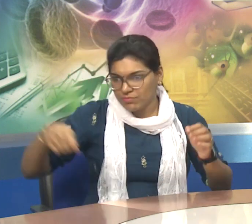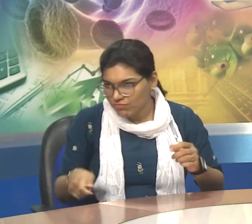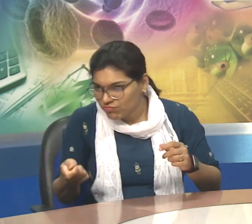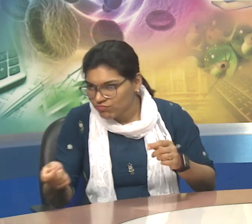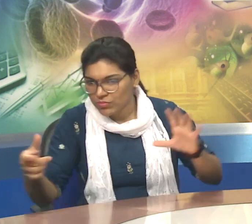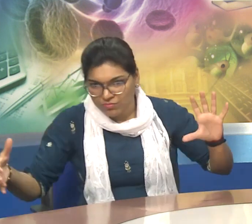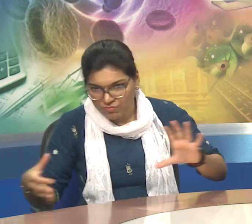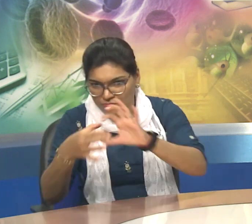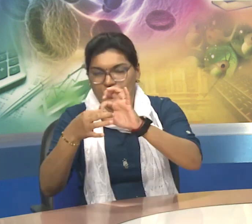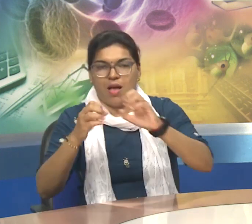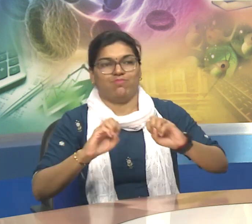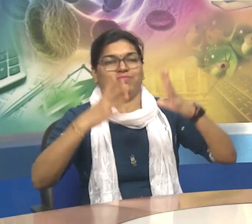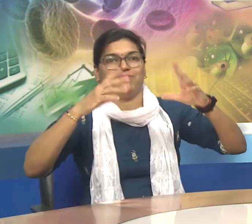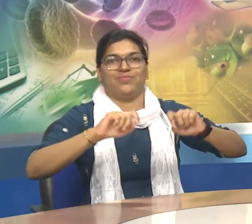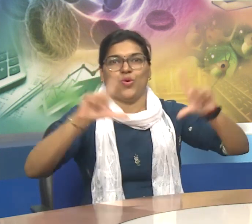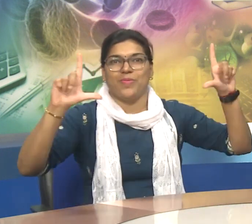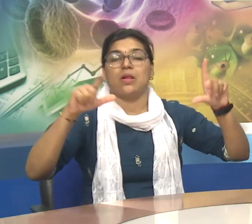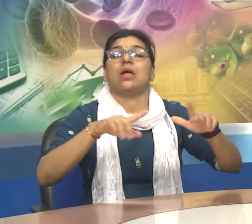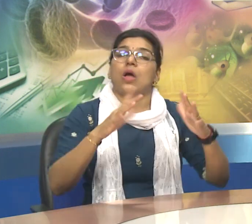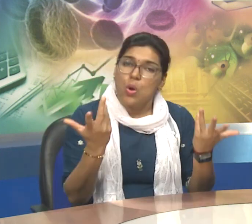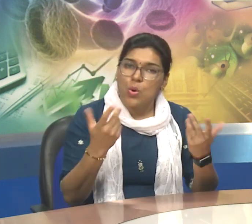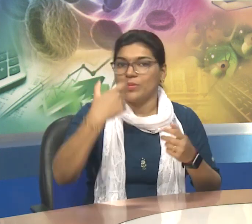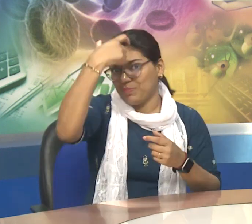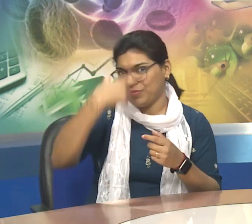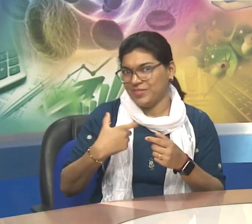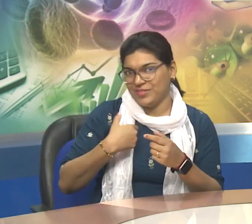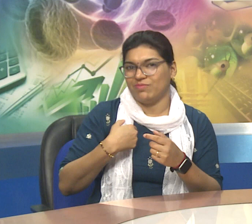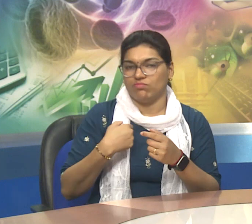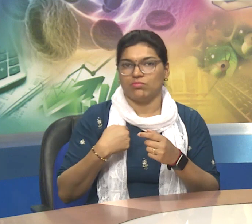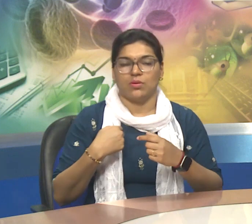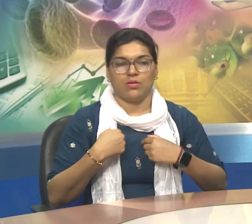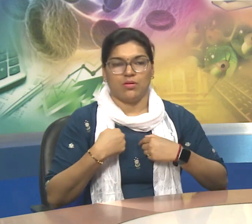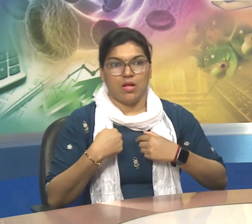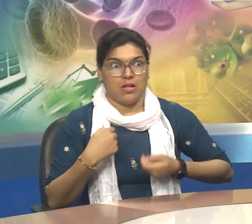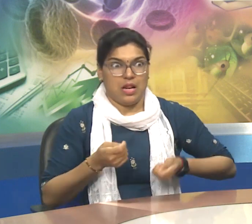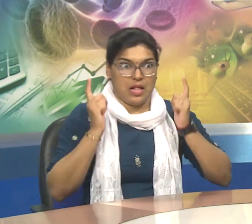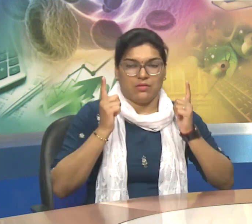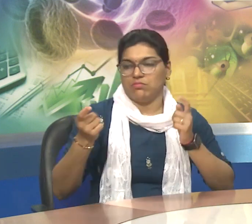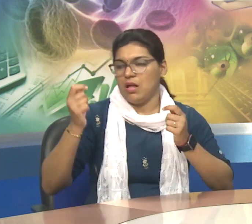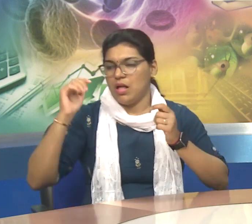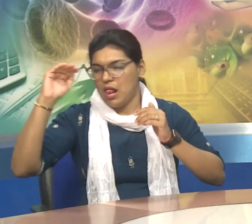For example, if you want to start a computer, it will start when it gives